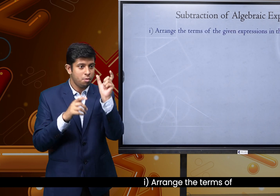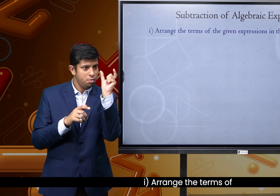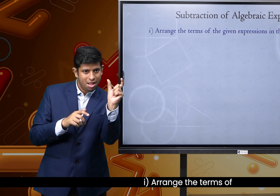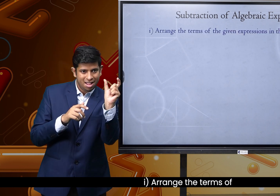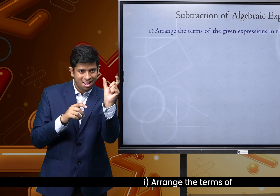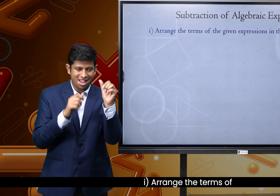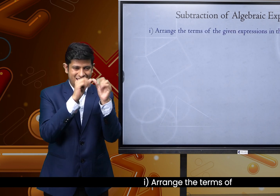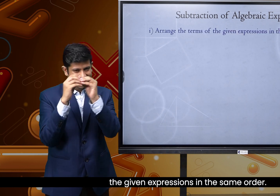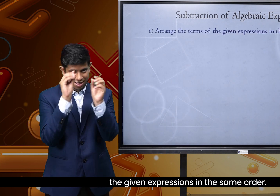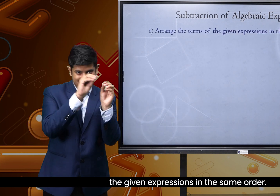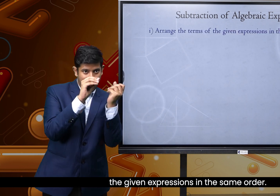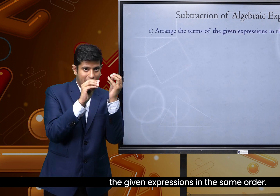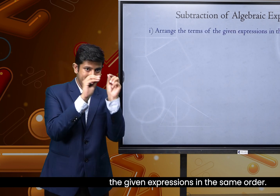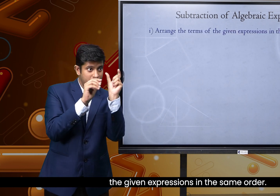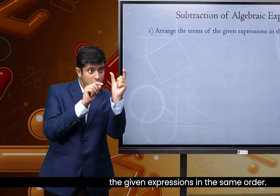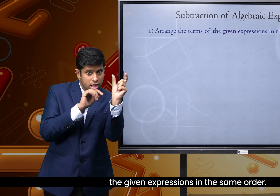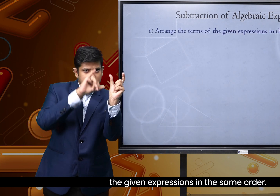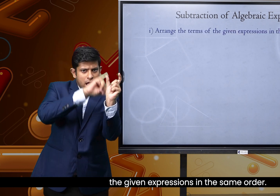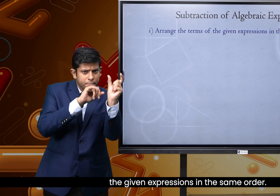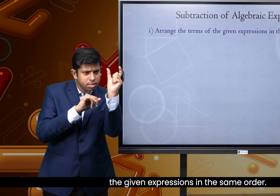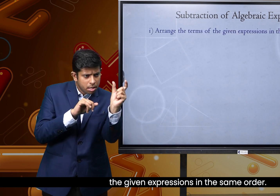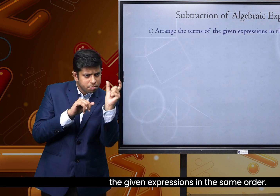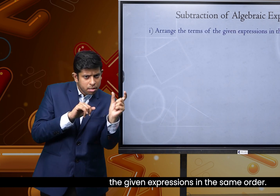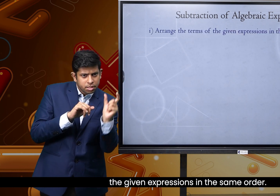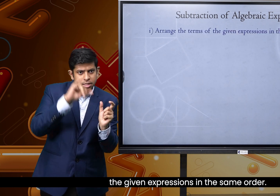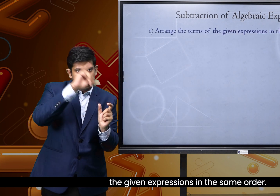arrange the terms of the given expressions in the same order.